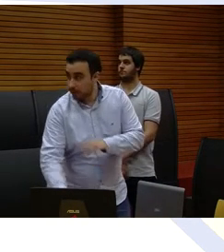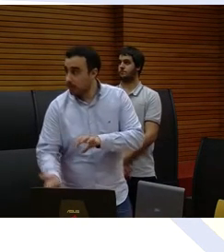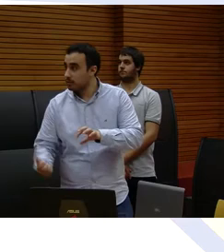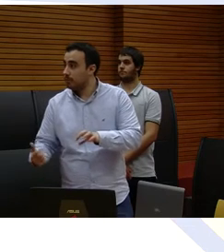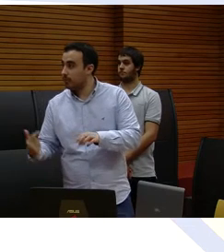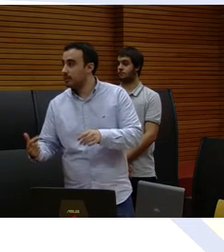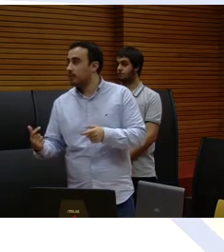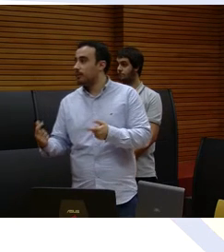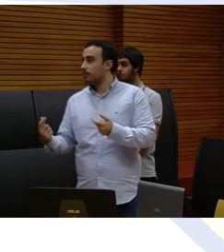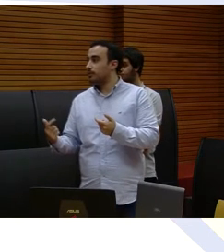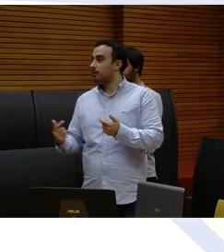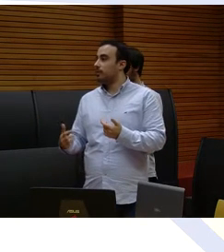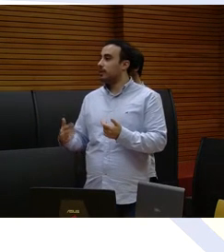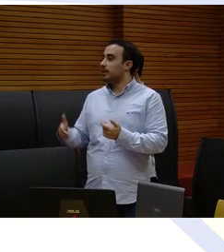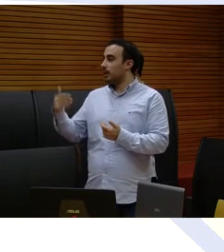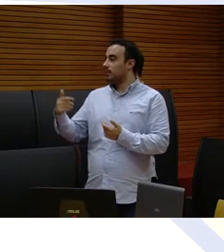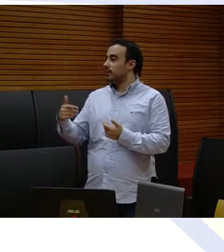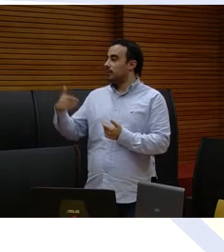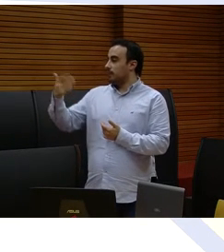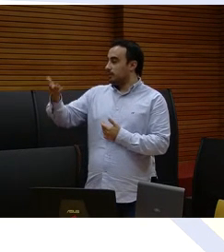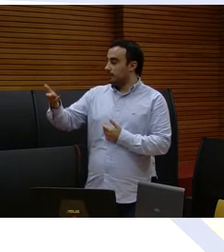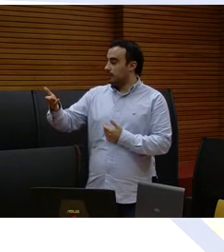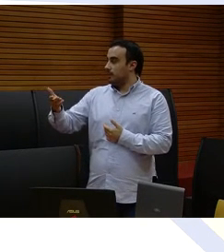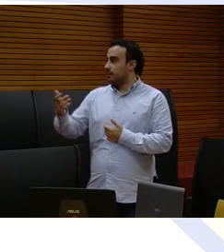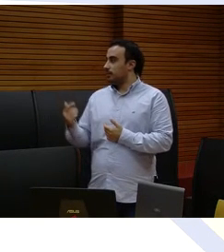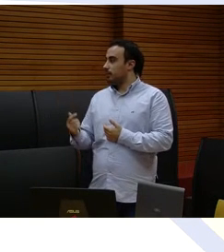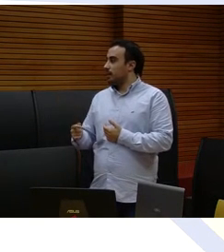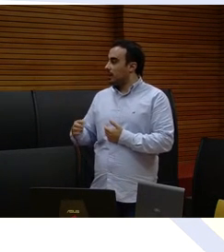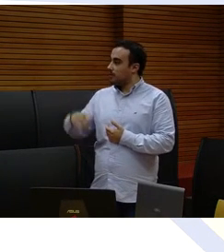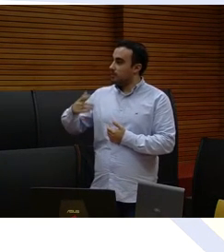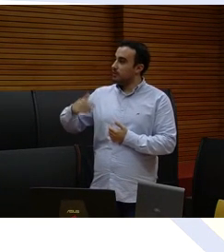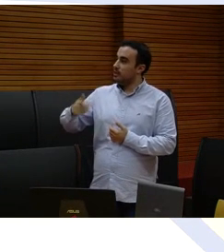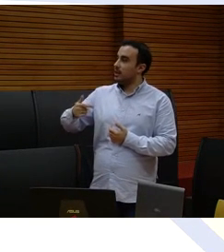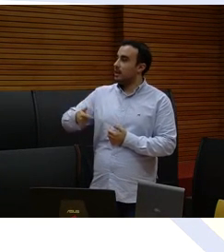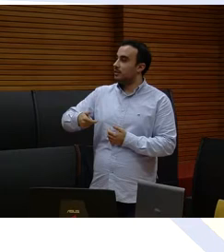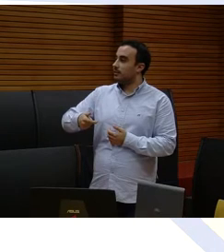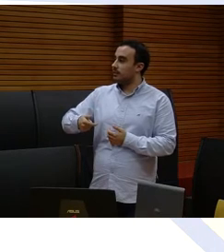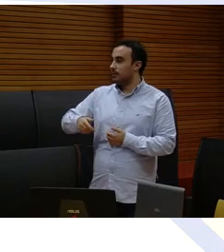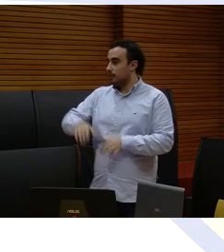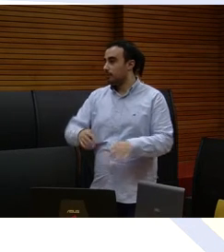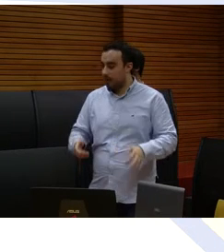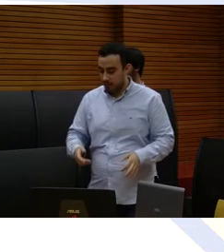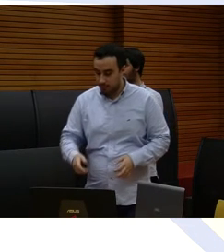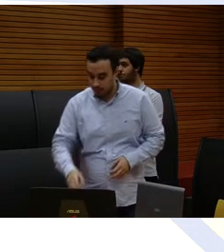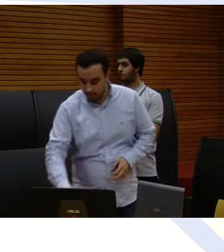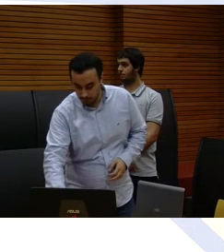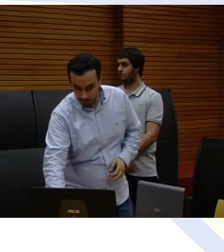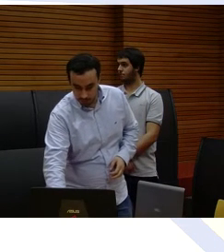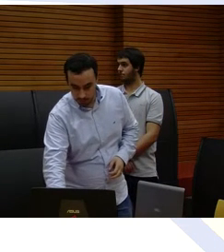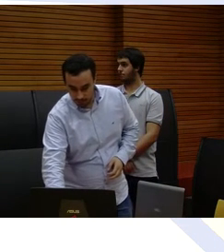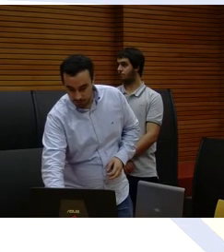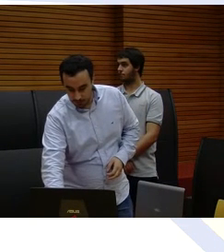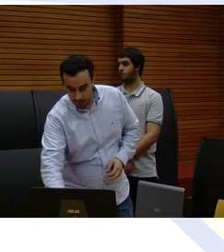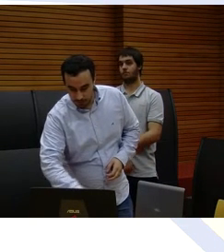That's why we also implemented a version of Kinect with this, so they can actually use the Kinect instead of typing to what they